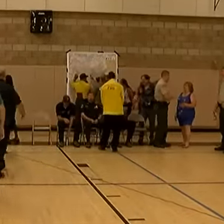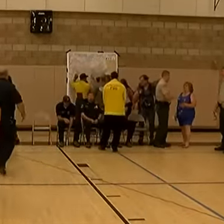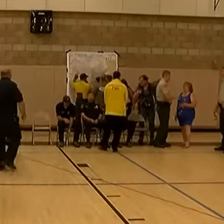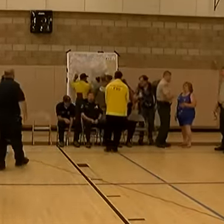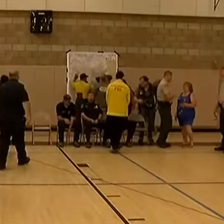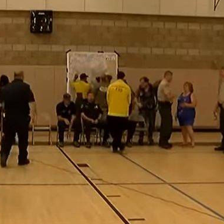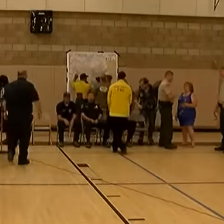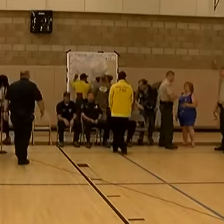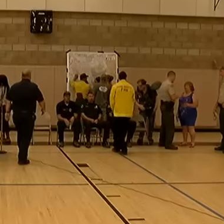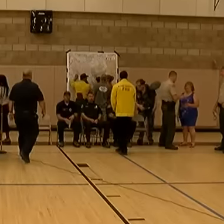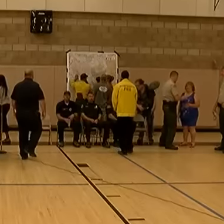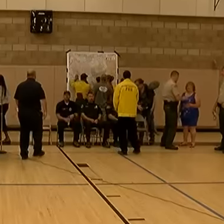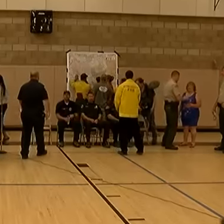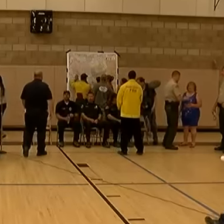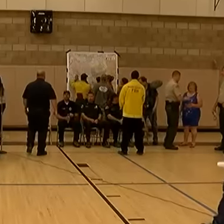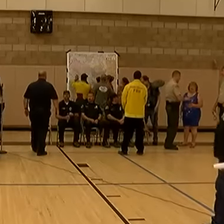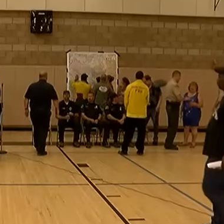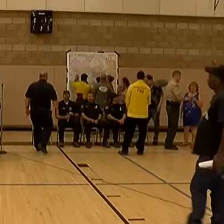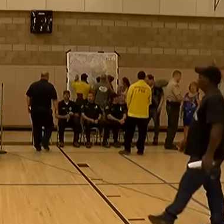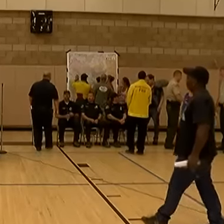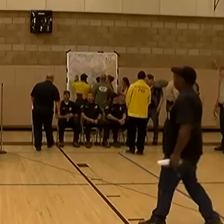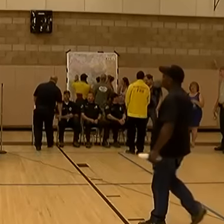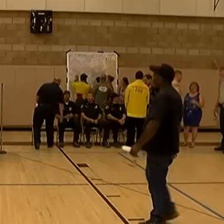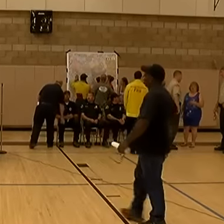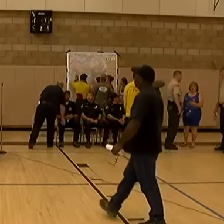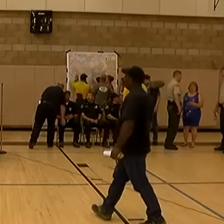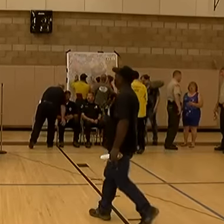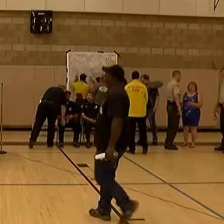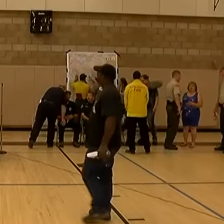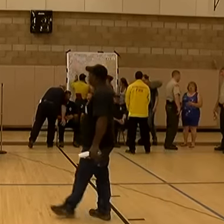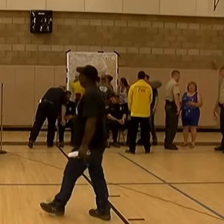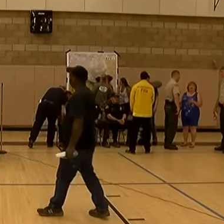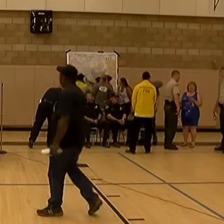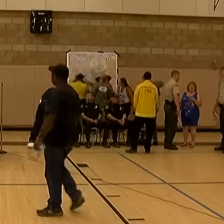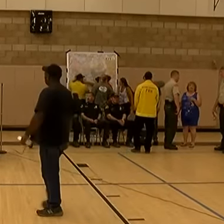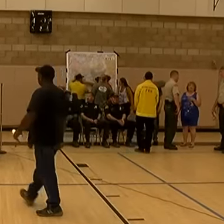she gets that. Okay. So that's why I gave you a card. Oh, no, I appreciate that.